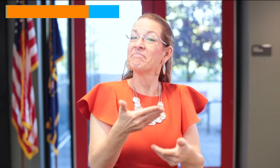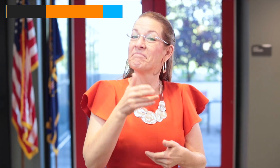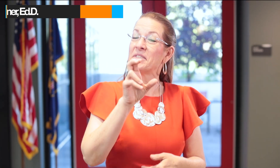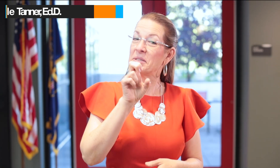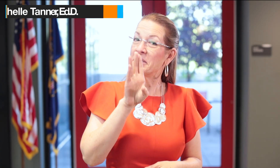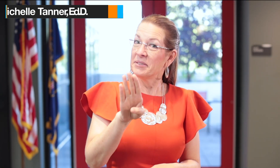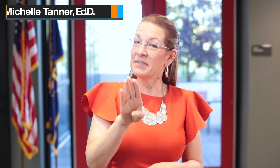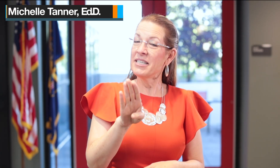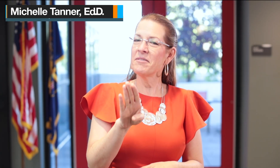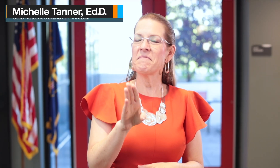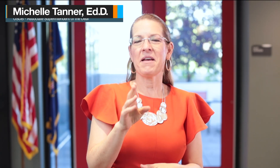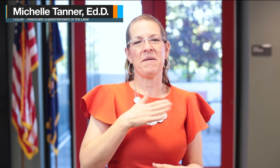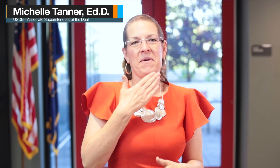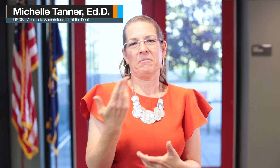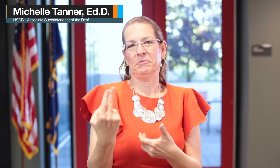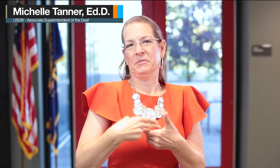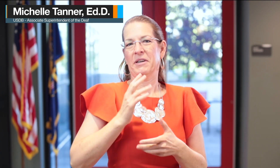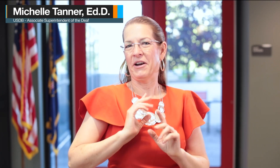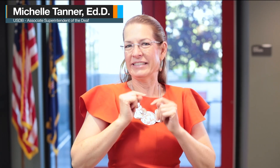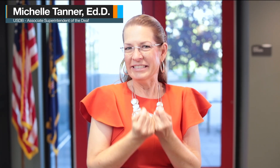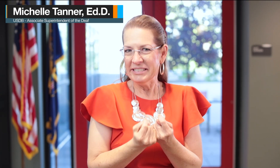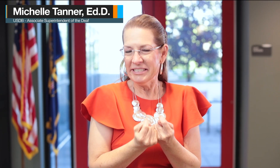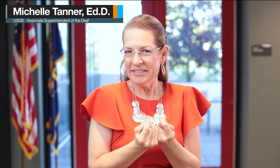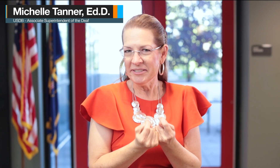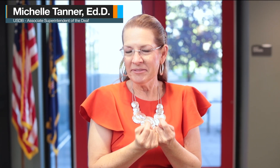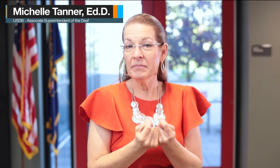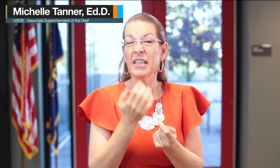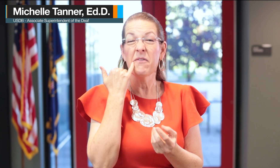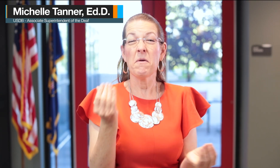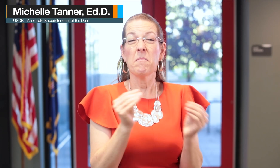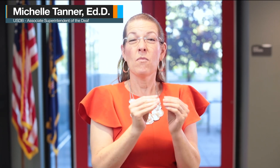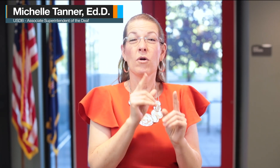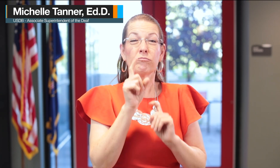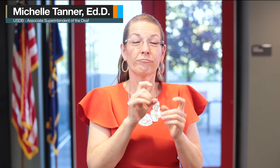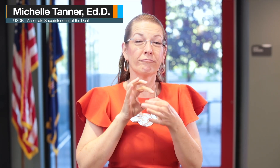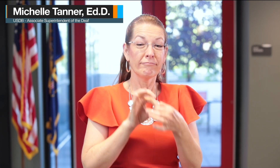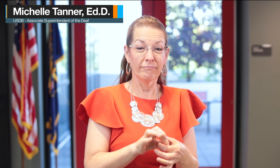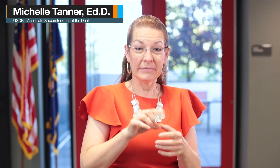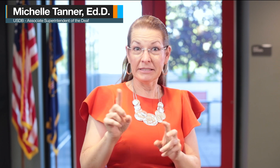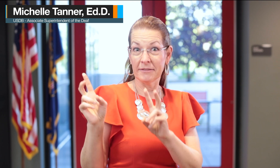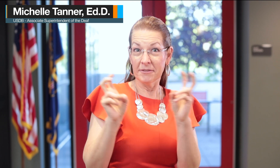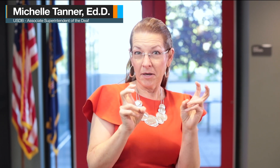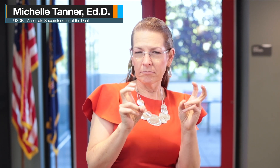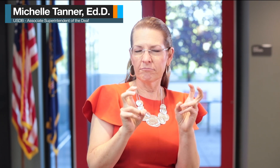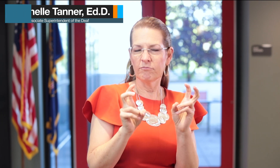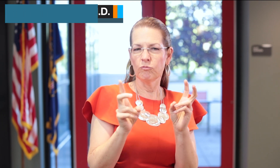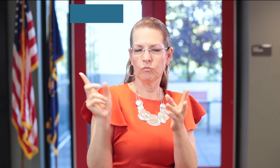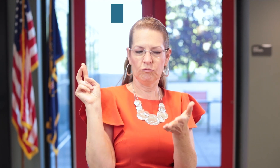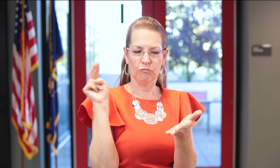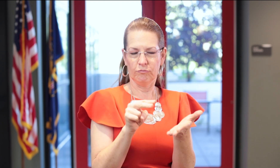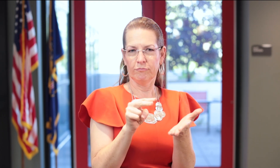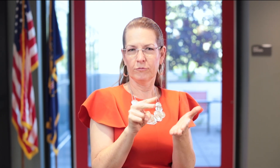Again, welcome to USDB. I am happy that you have joined our team, and if you have more questions related to this